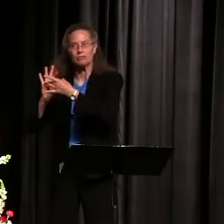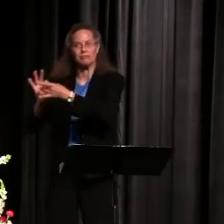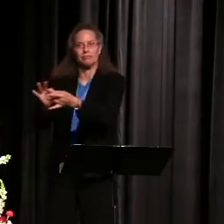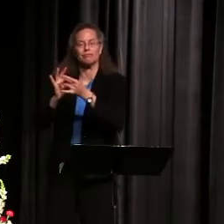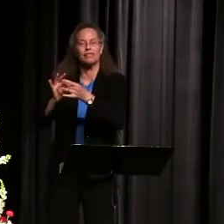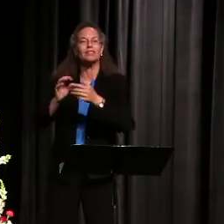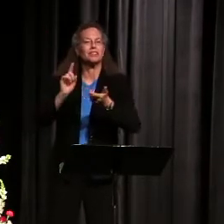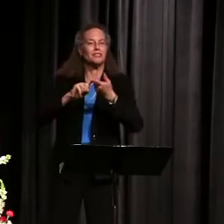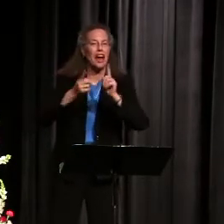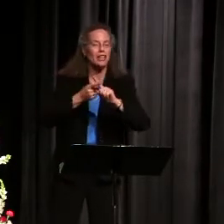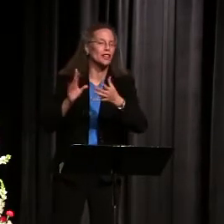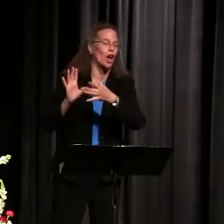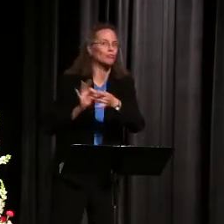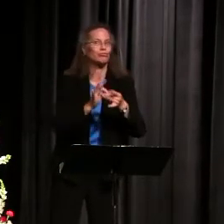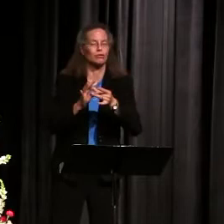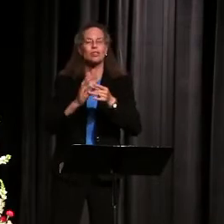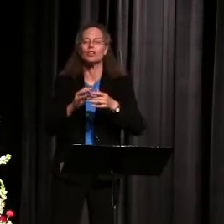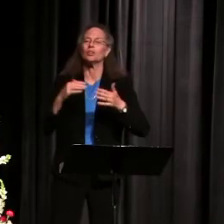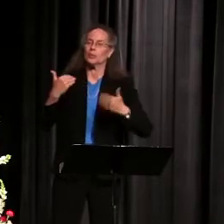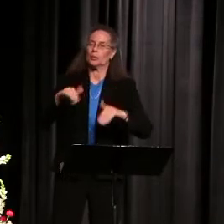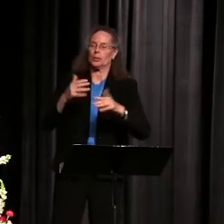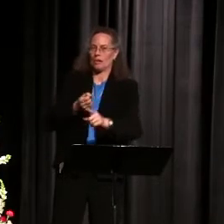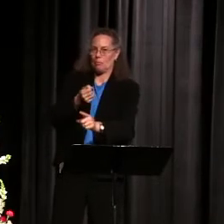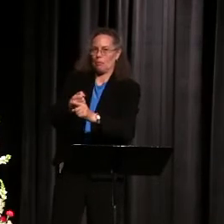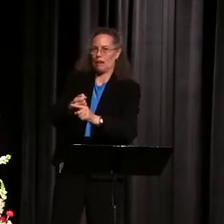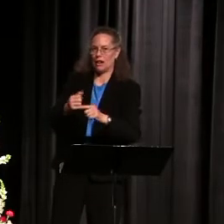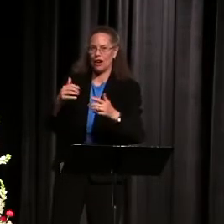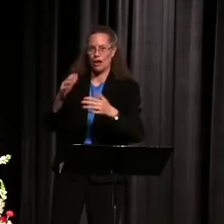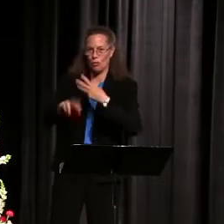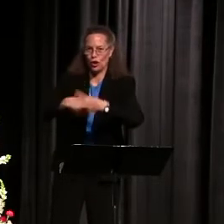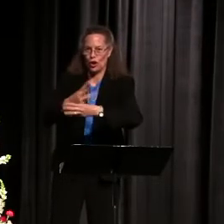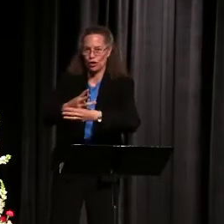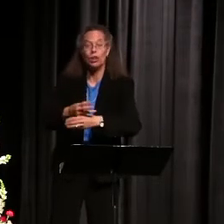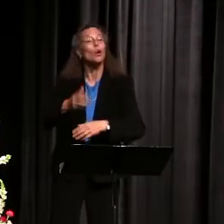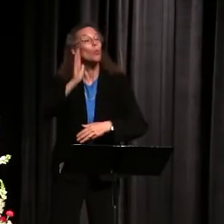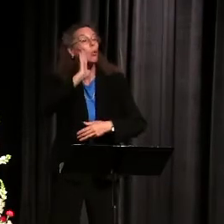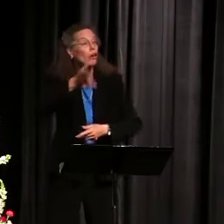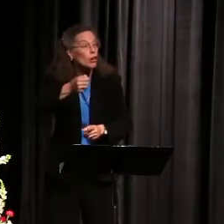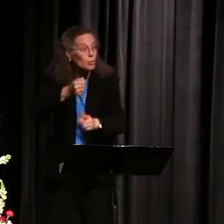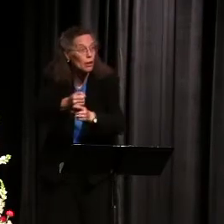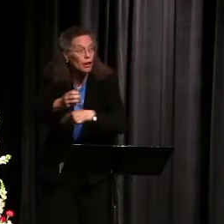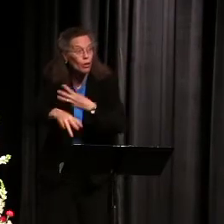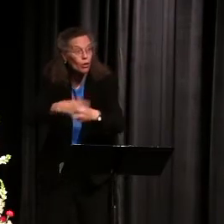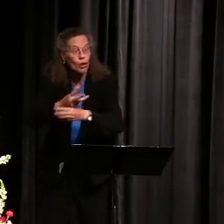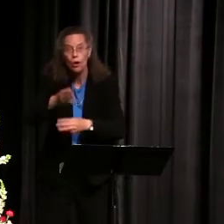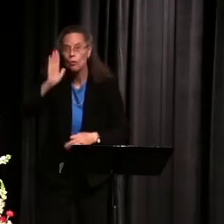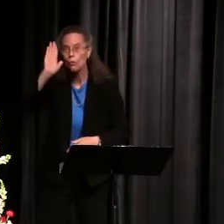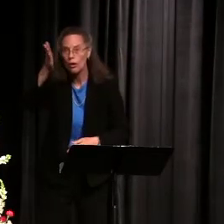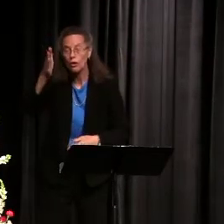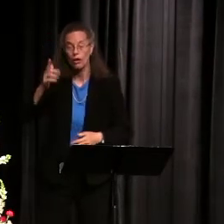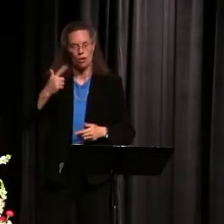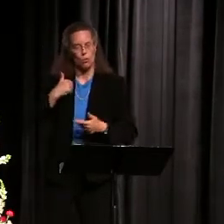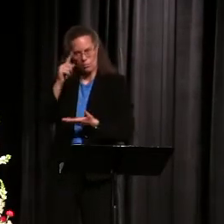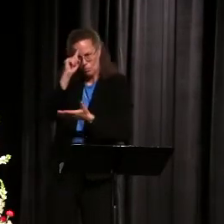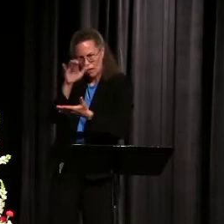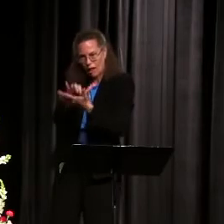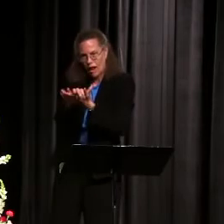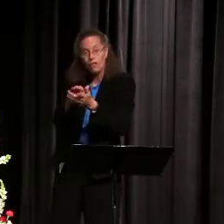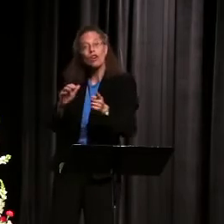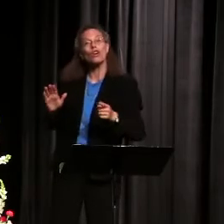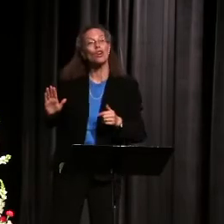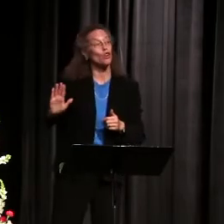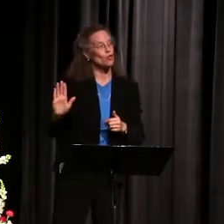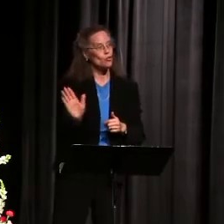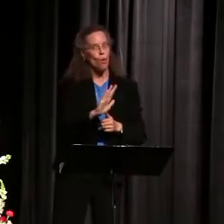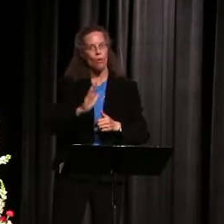your resolve to make an impact on this world. And make an impact you will. We are confident in that belief, that you have a strong